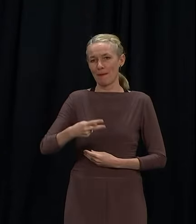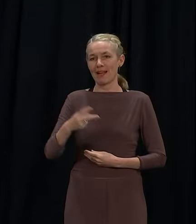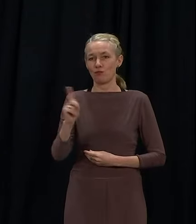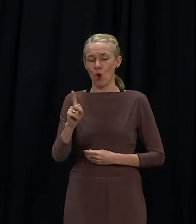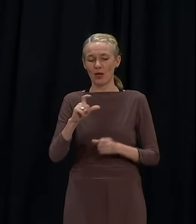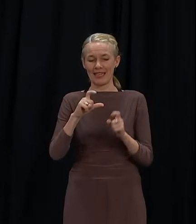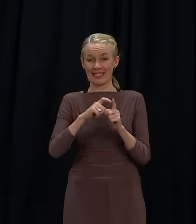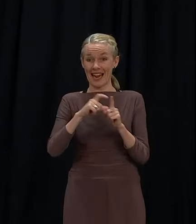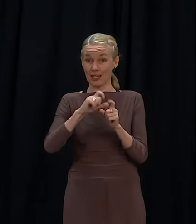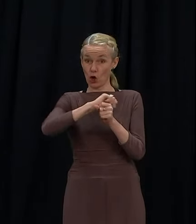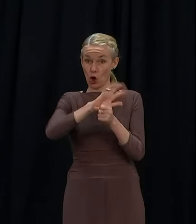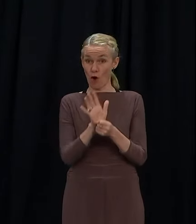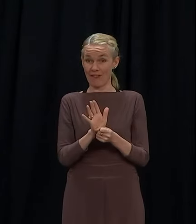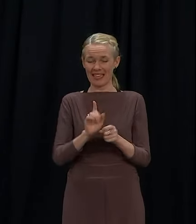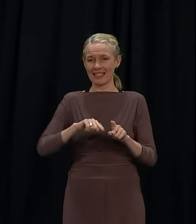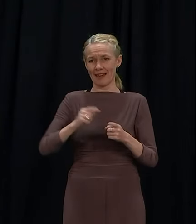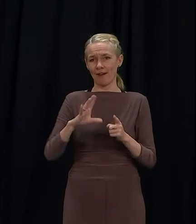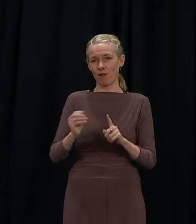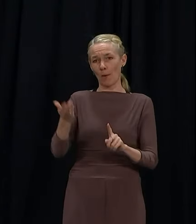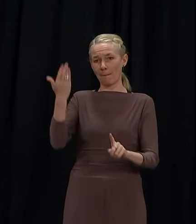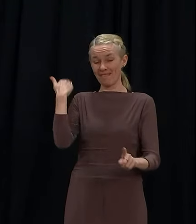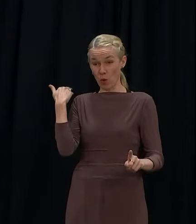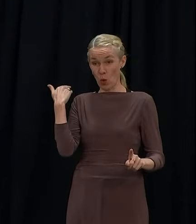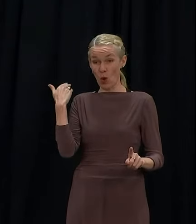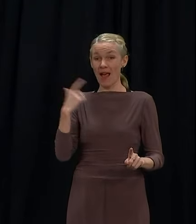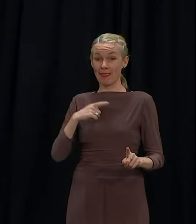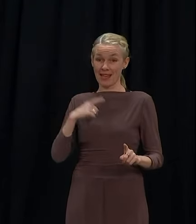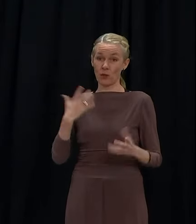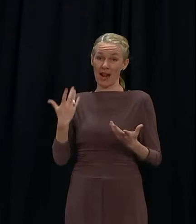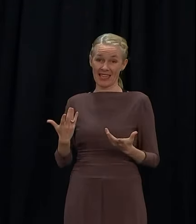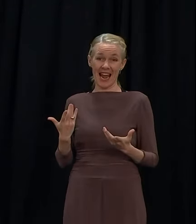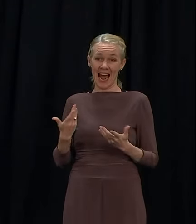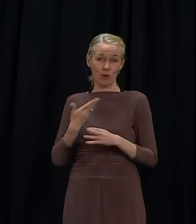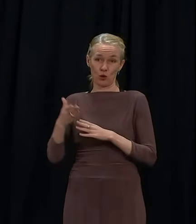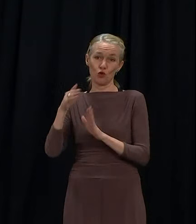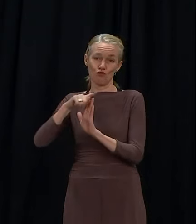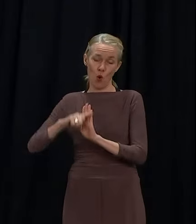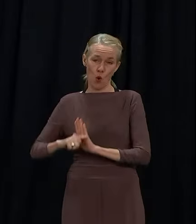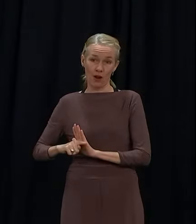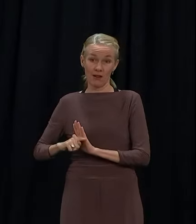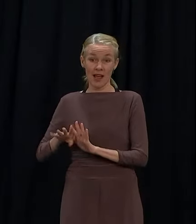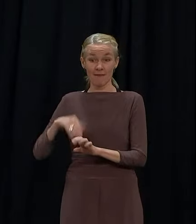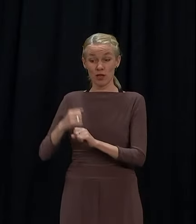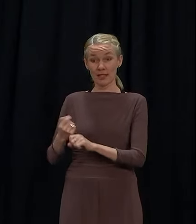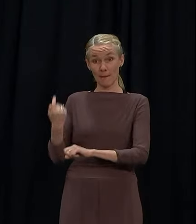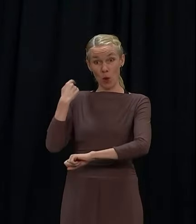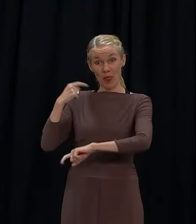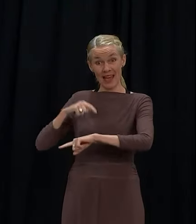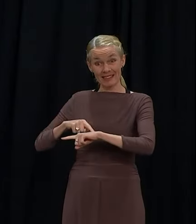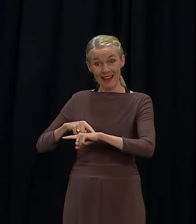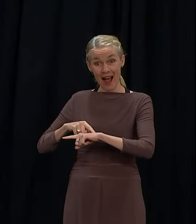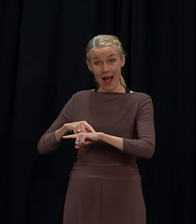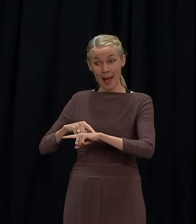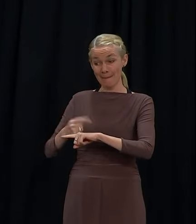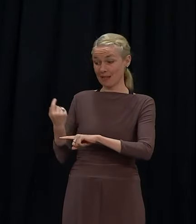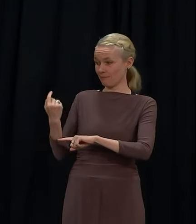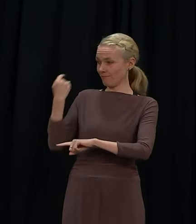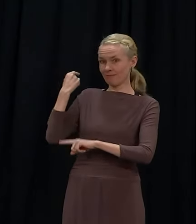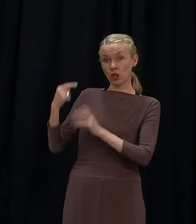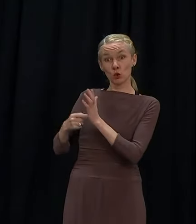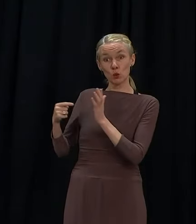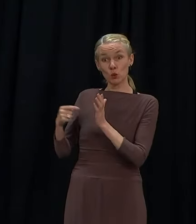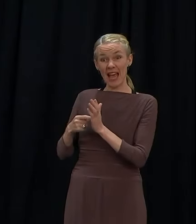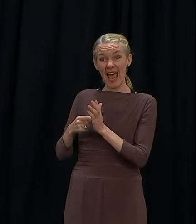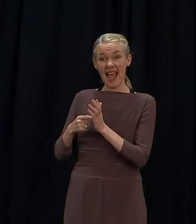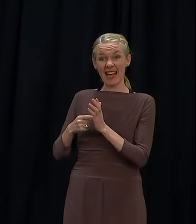game, and that's why we changed our game plan. We moved straight into level 4 within roughly half a day. There's been a